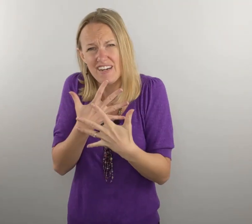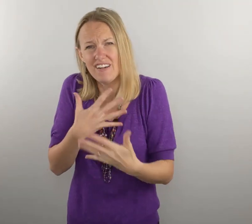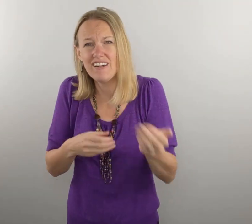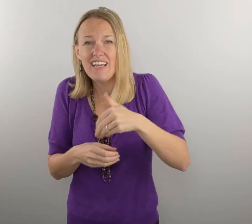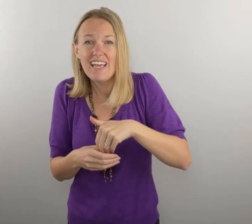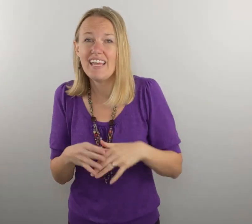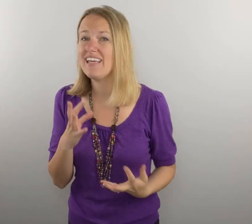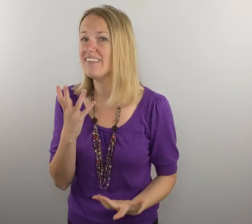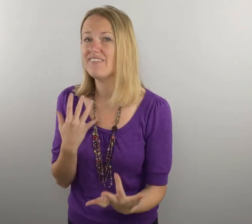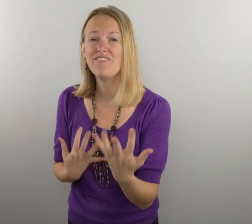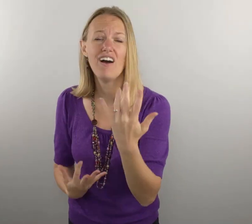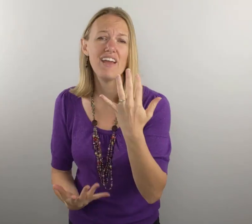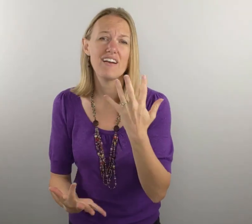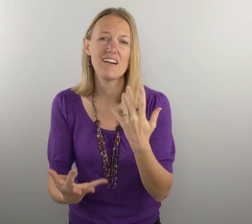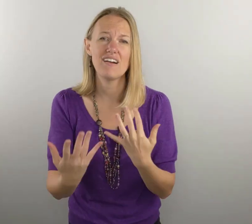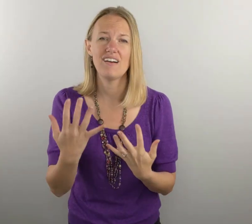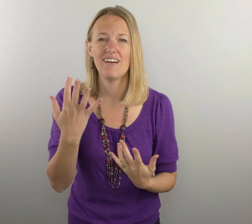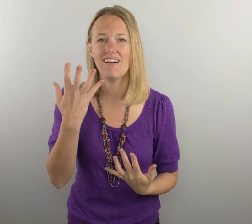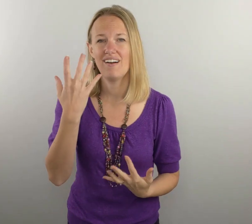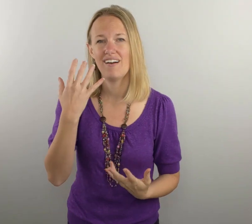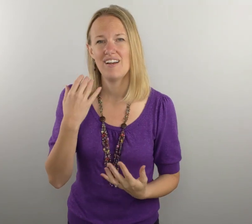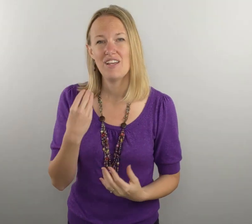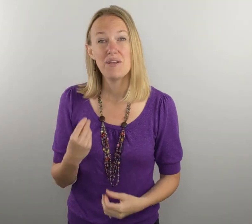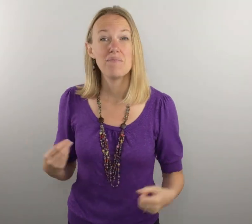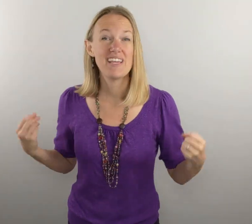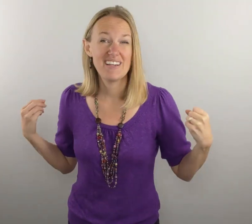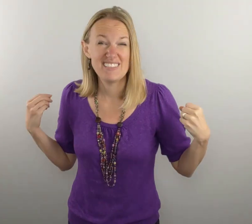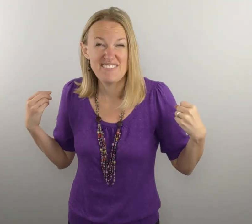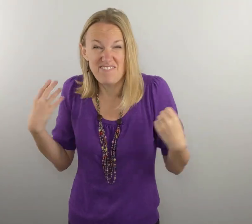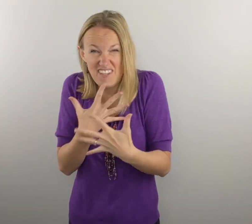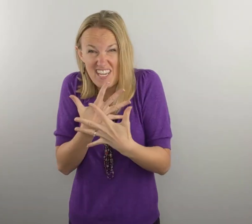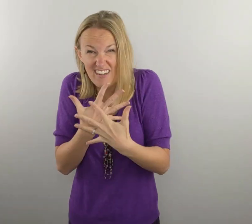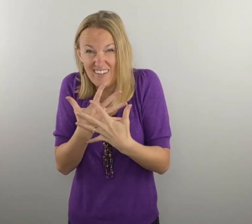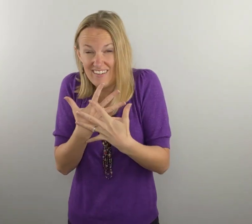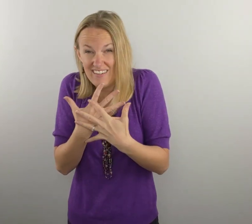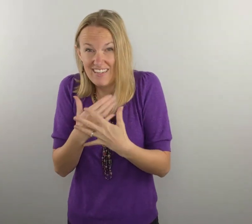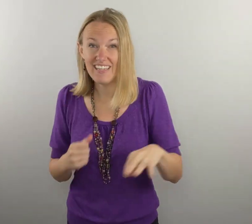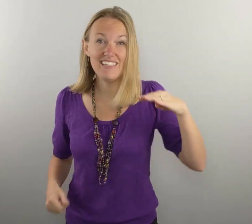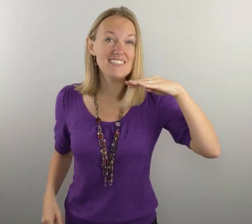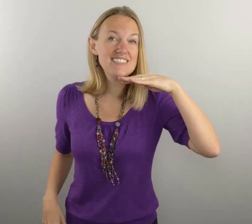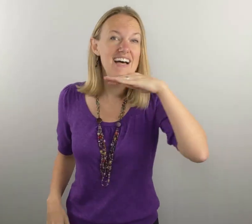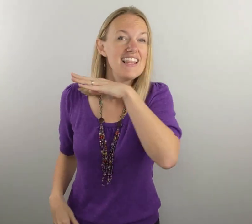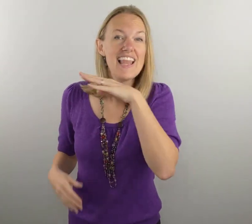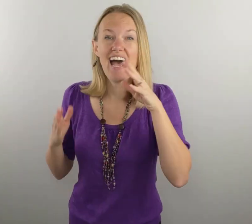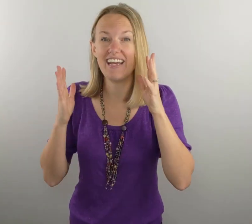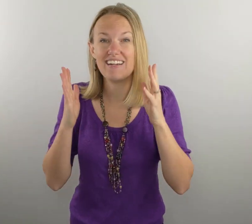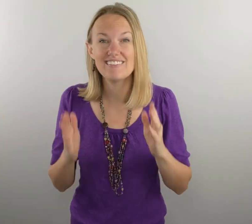fear in the fire, because fear is a liar.